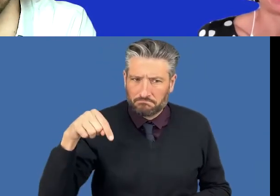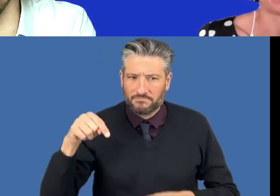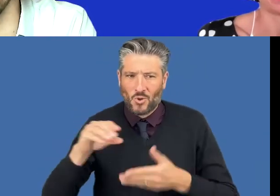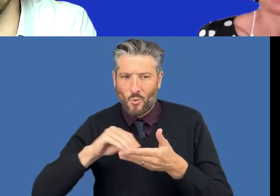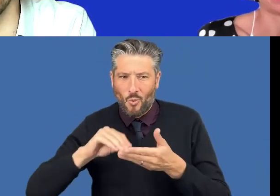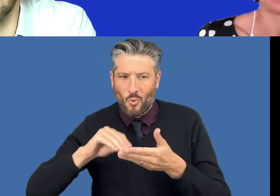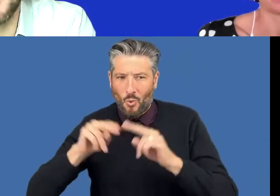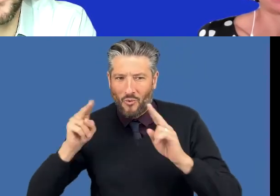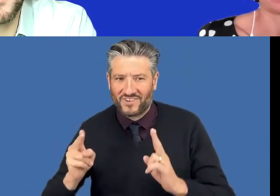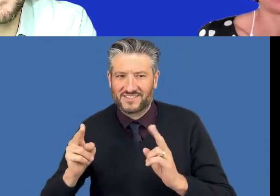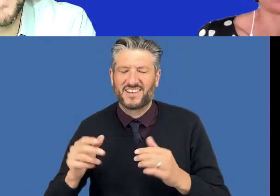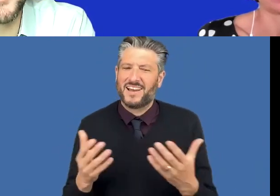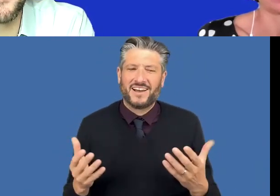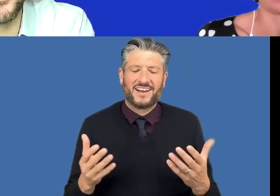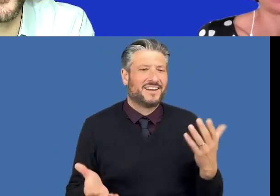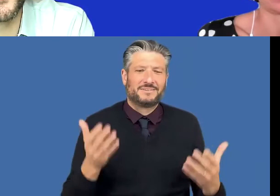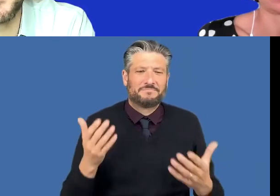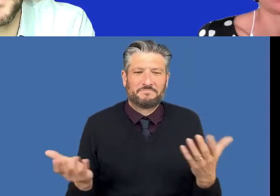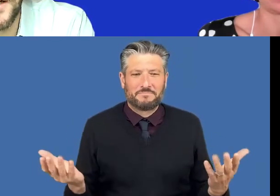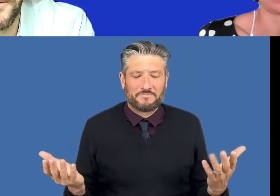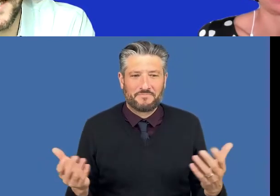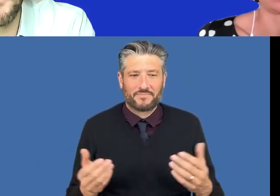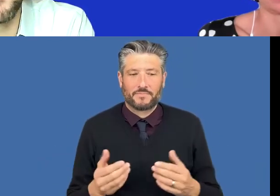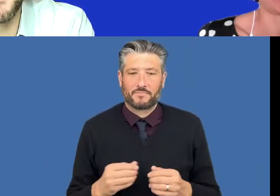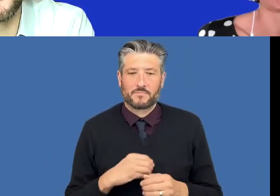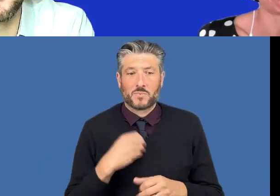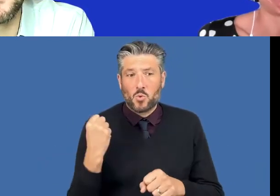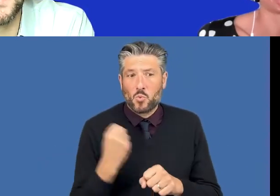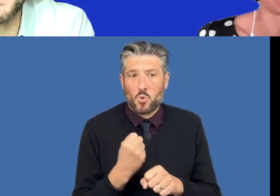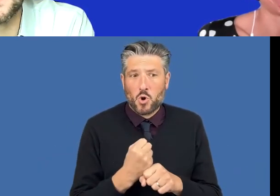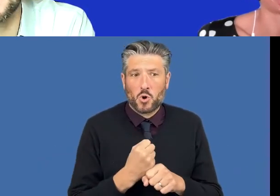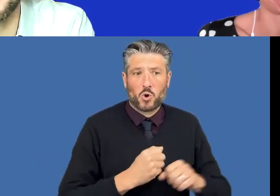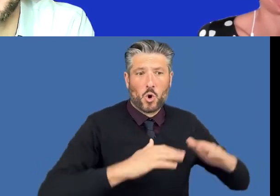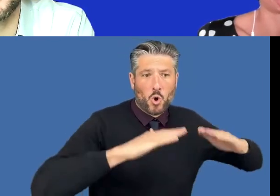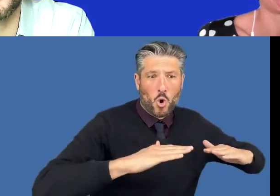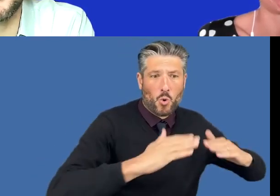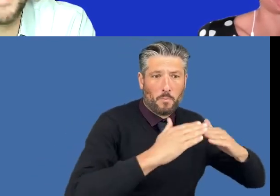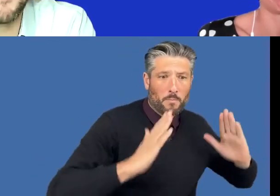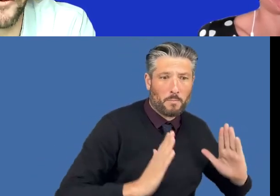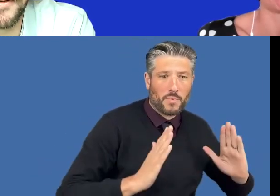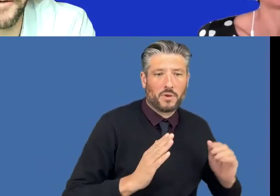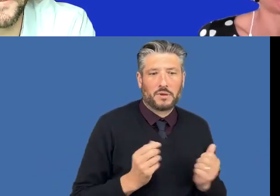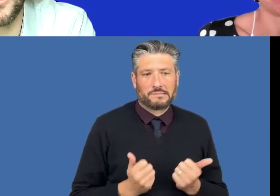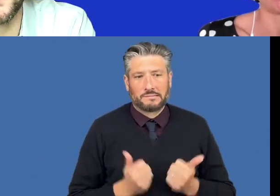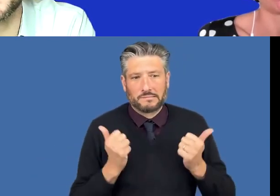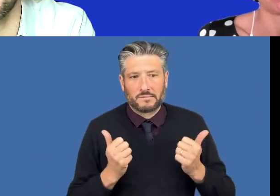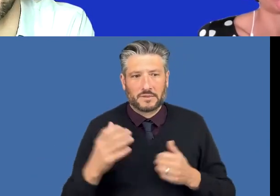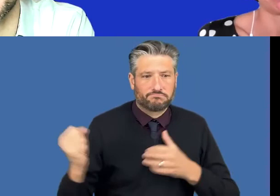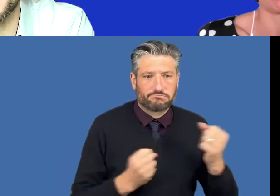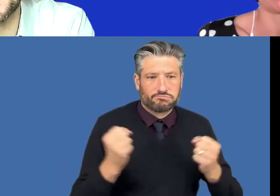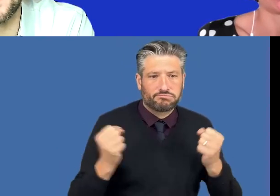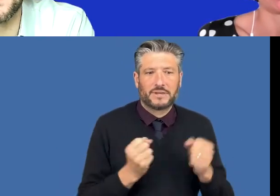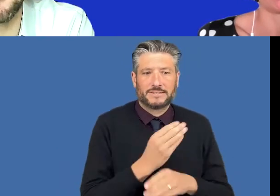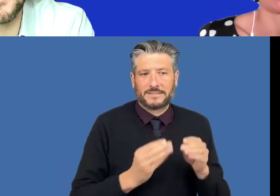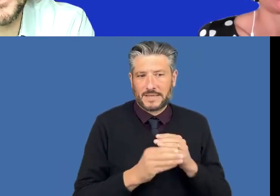of the silver bullet, the magic solution for getting more people with disabilities into the labor force. But we know it's not